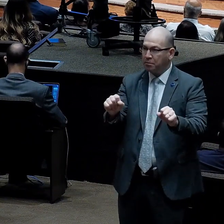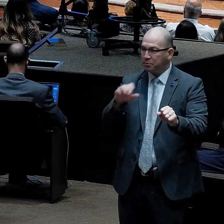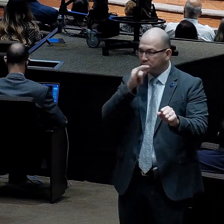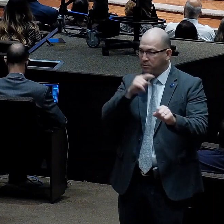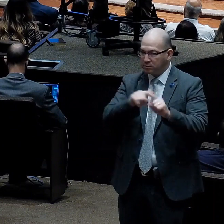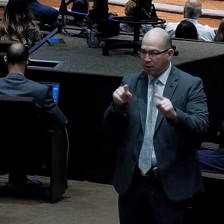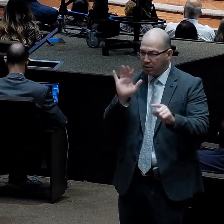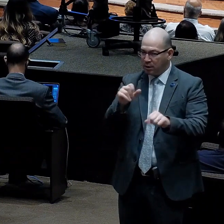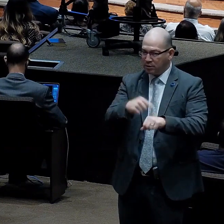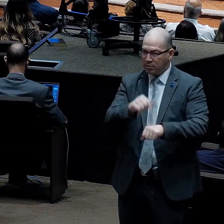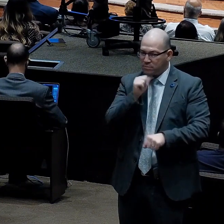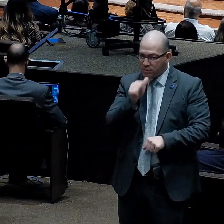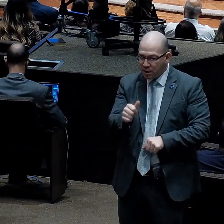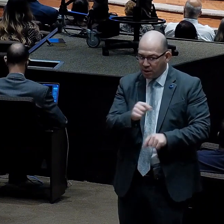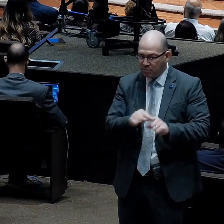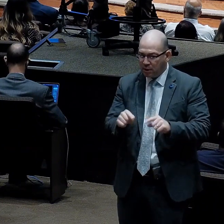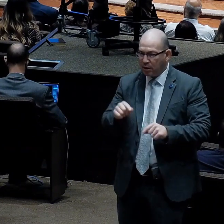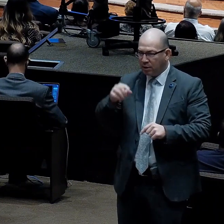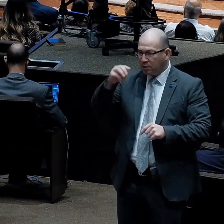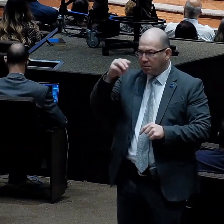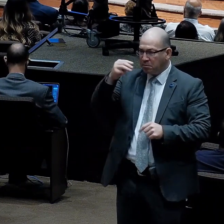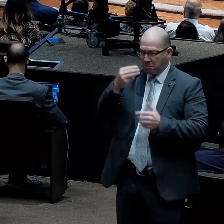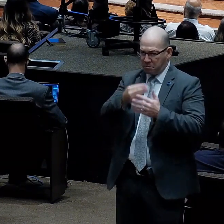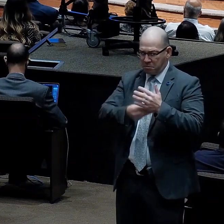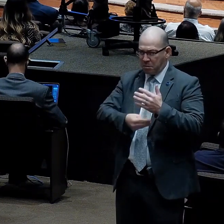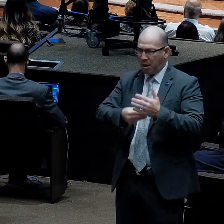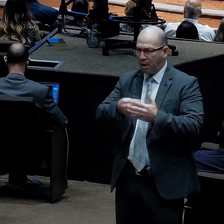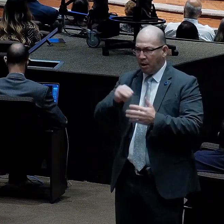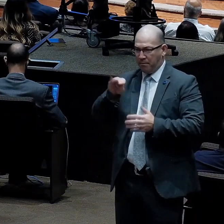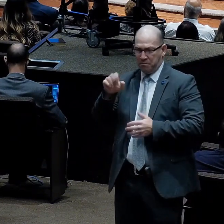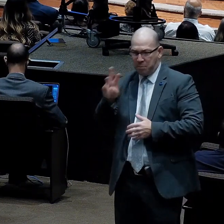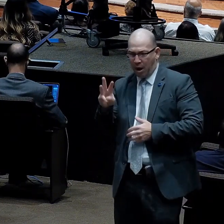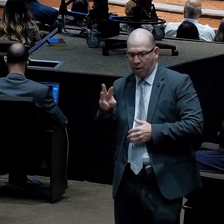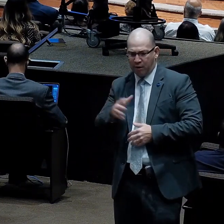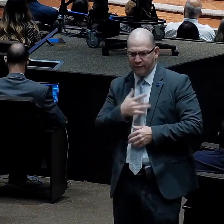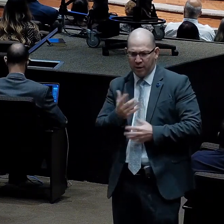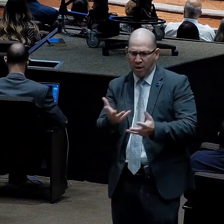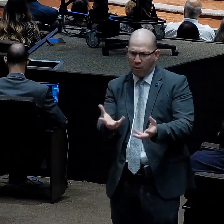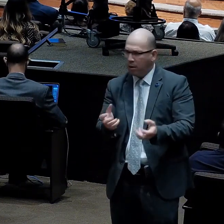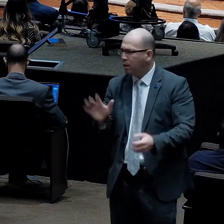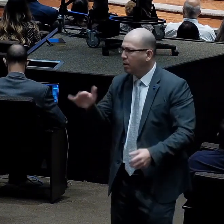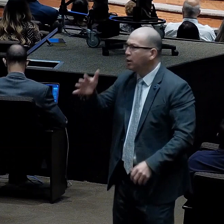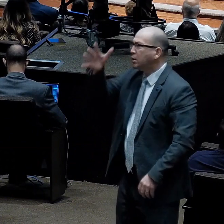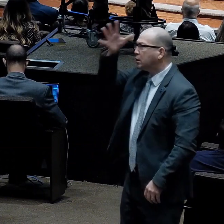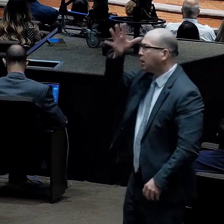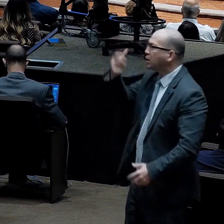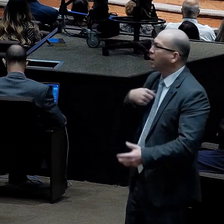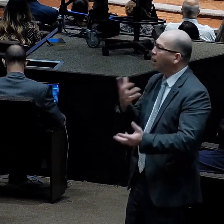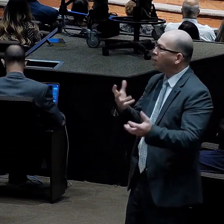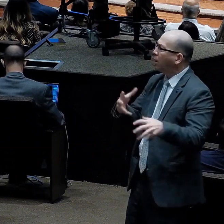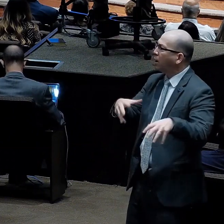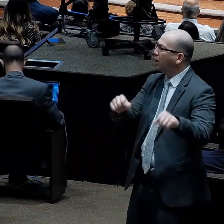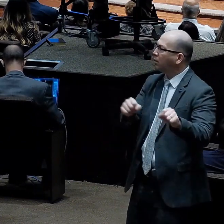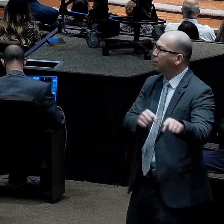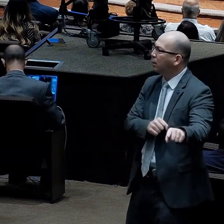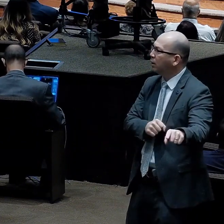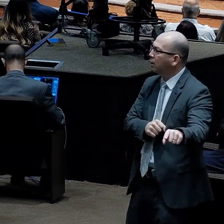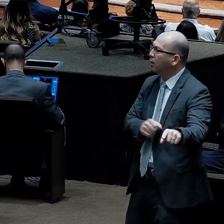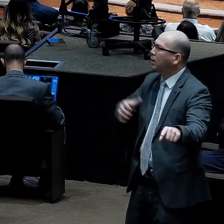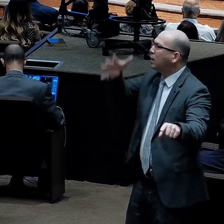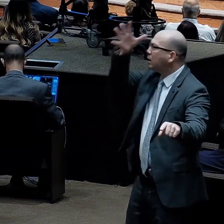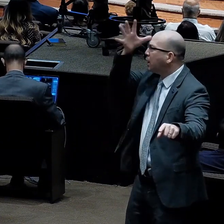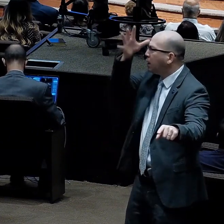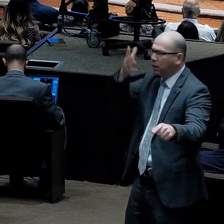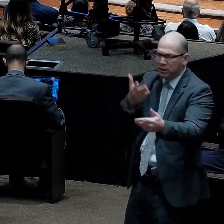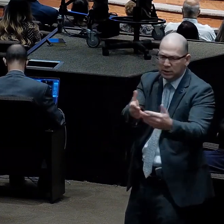was laying it on Matthew's heart. And he just continued, Dad, I want a brother. Dad, those boys, they